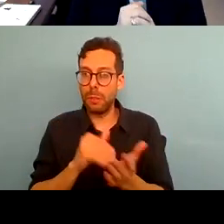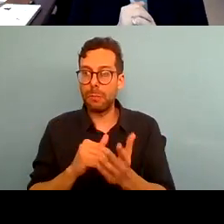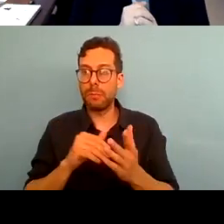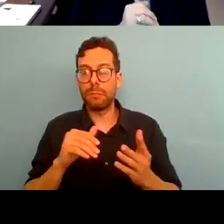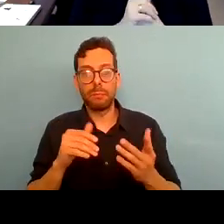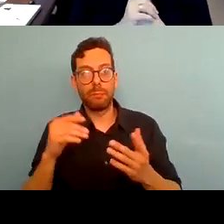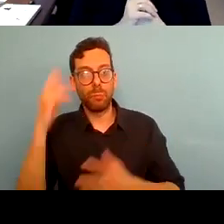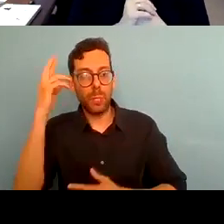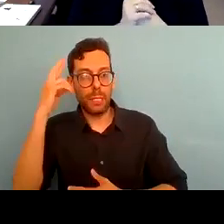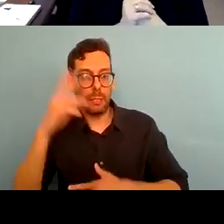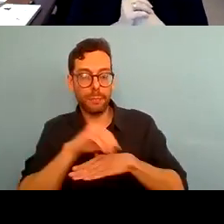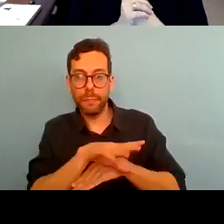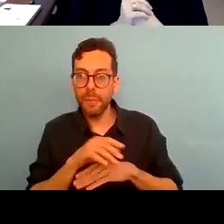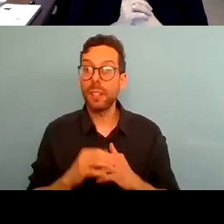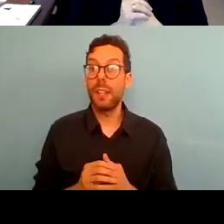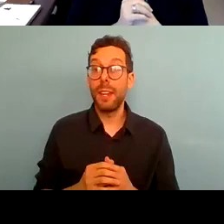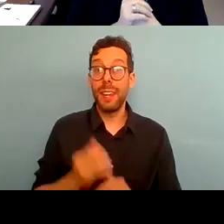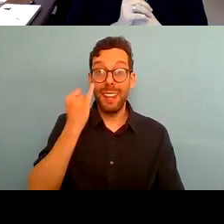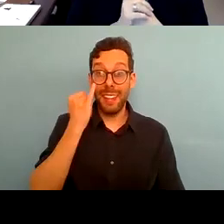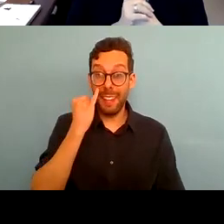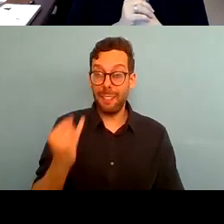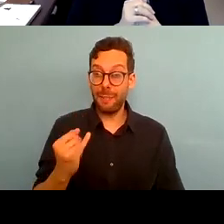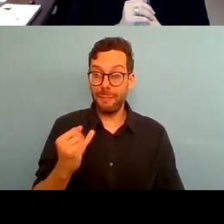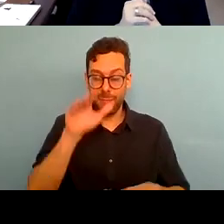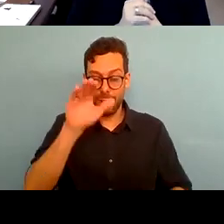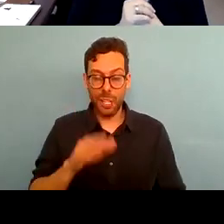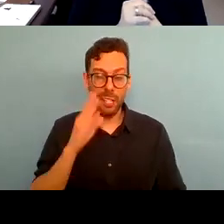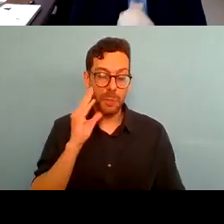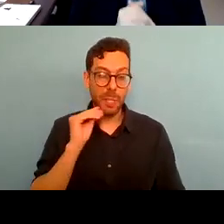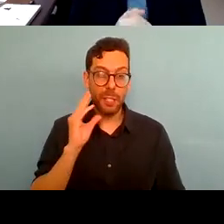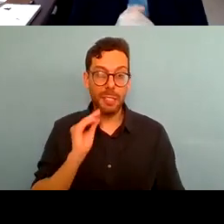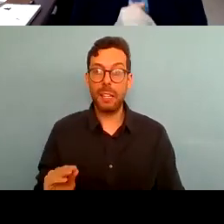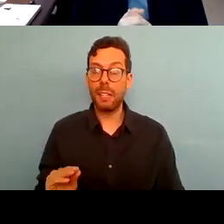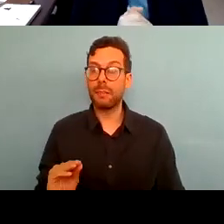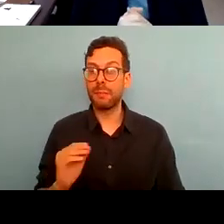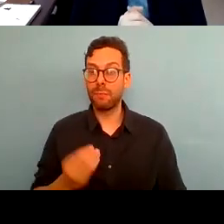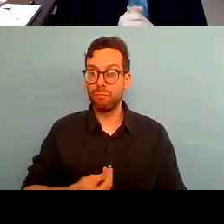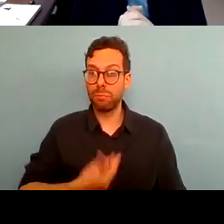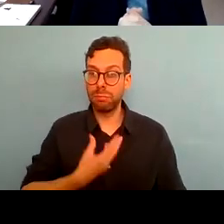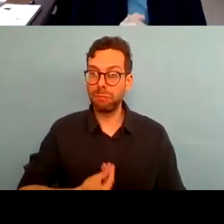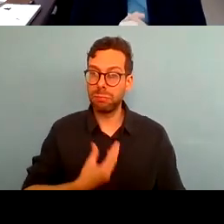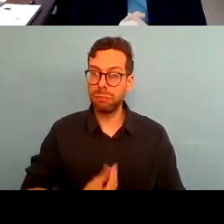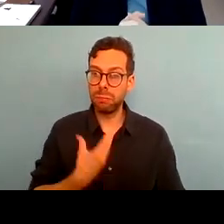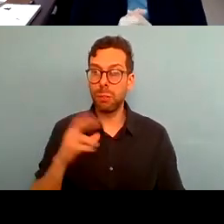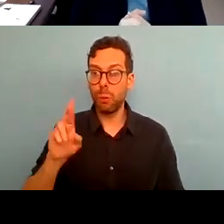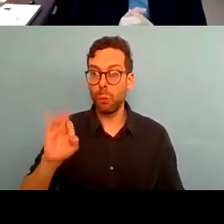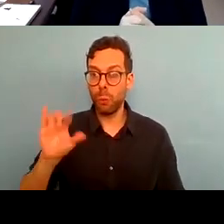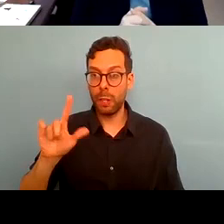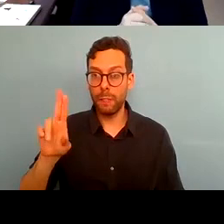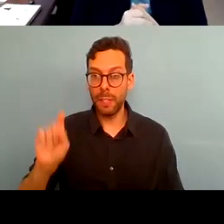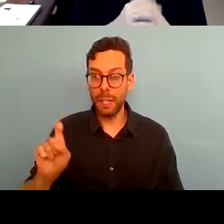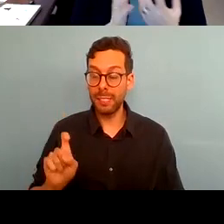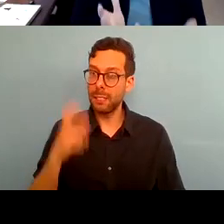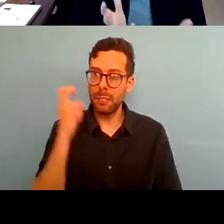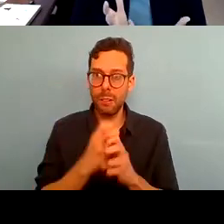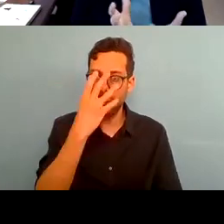you have had heartburn, but trying to go to sleep with heartburn is no fun, especially if you can't tell anybody that it hurts. So those are things to